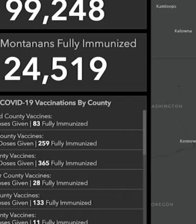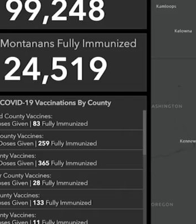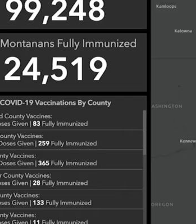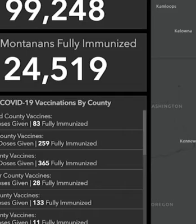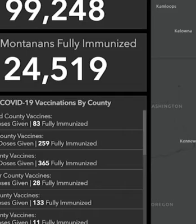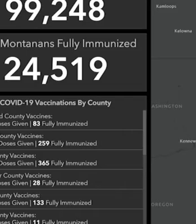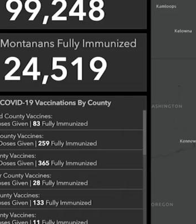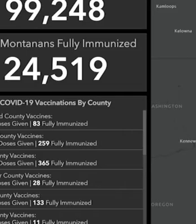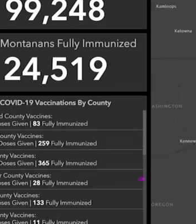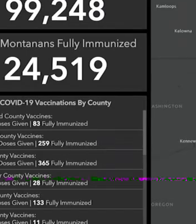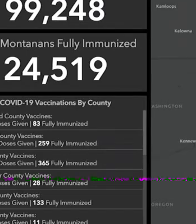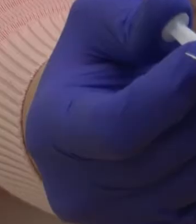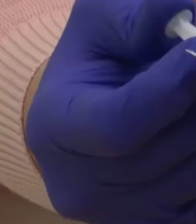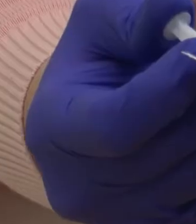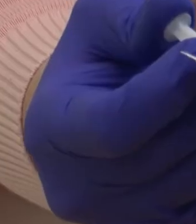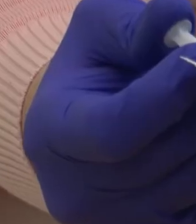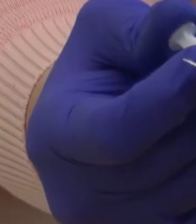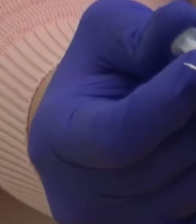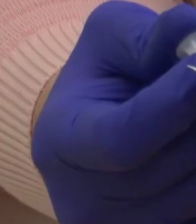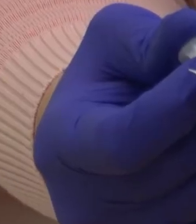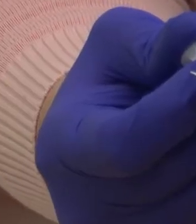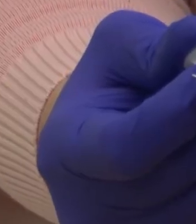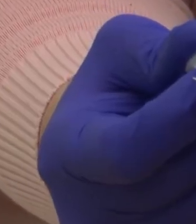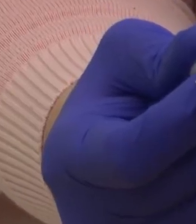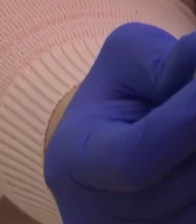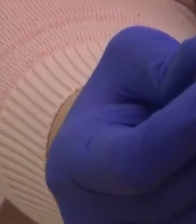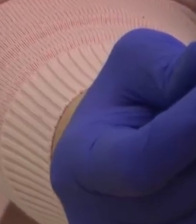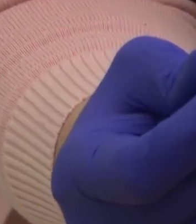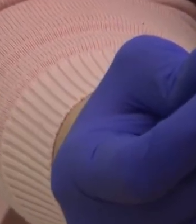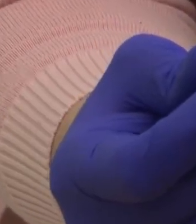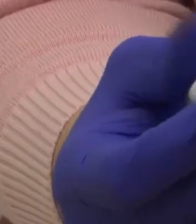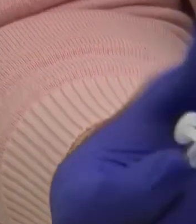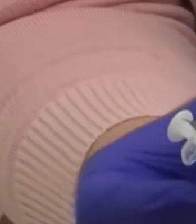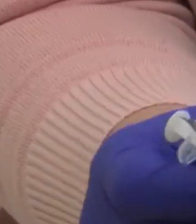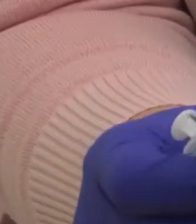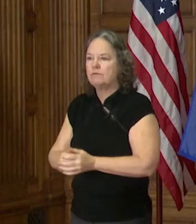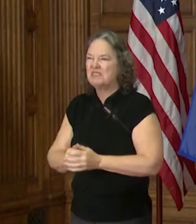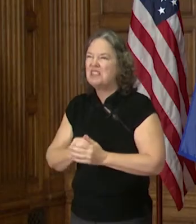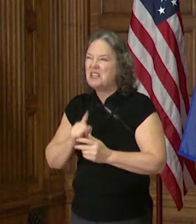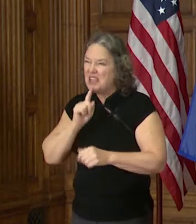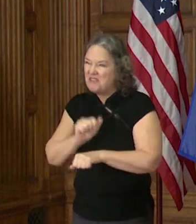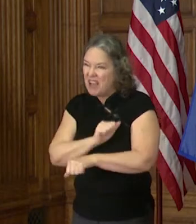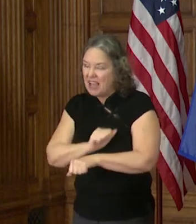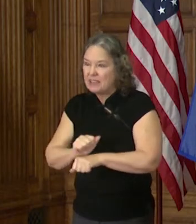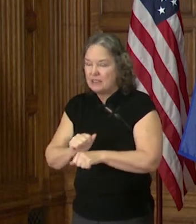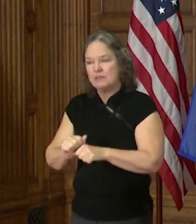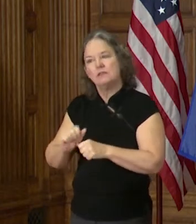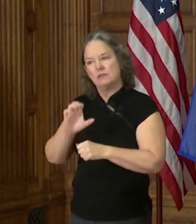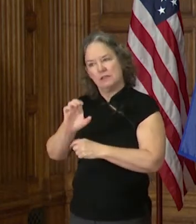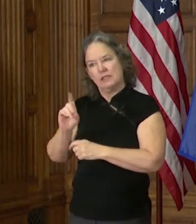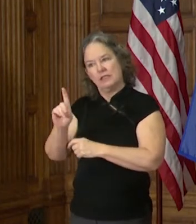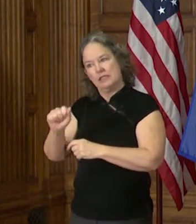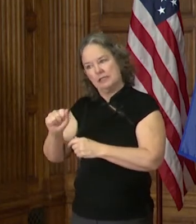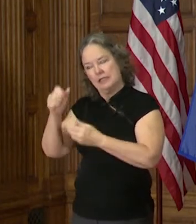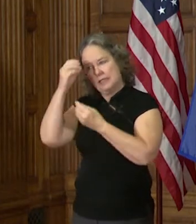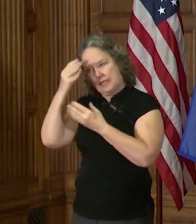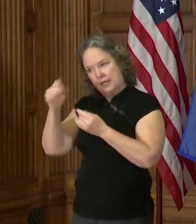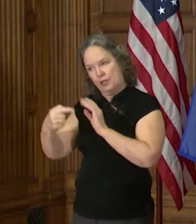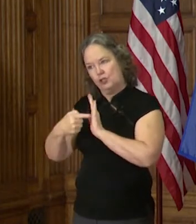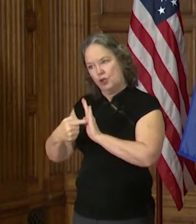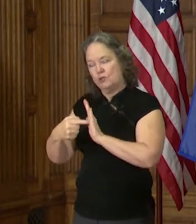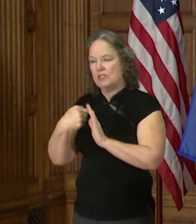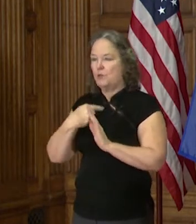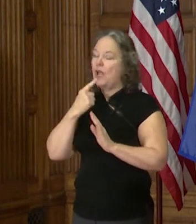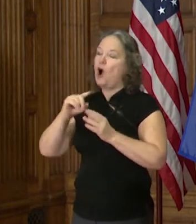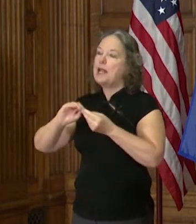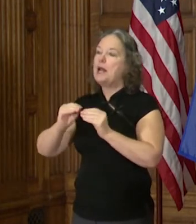been administered in Montana, with nearly 25,000 people fully immunized. Gianforte pointed to CDC data showing the state